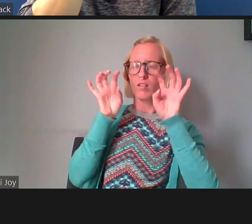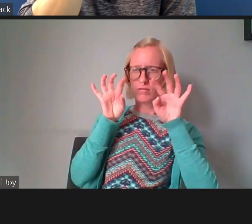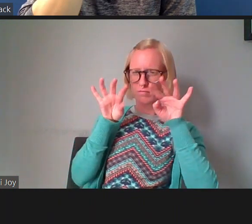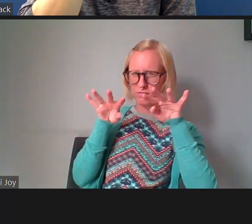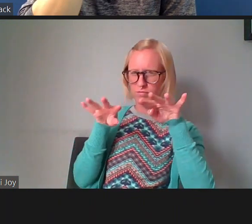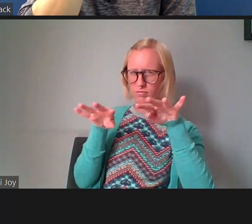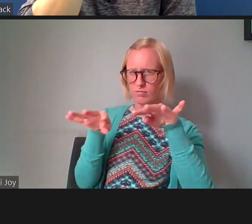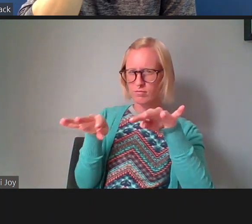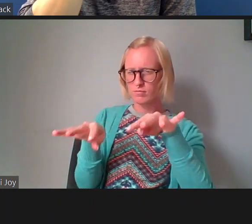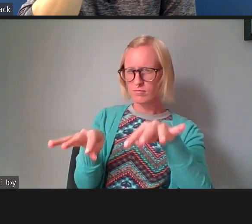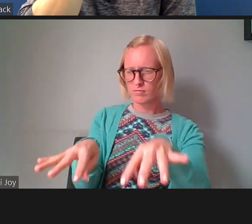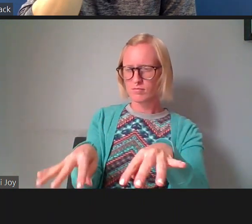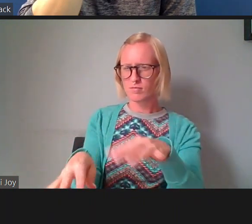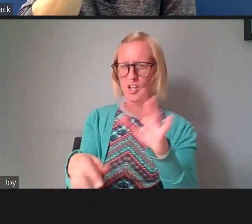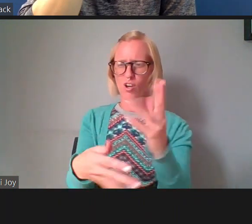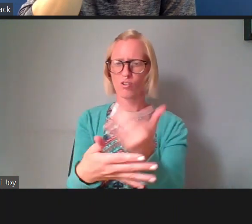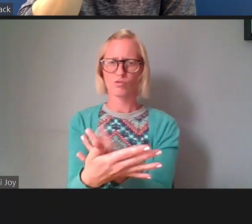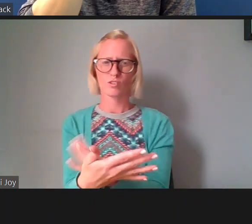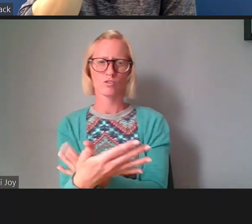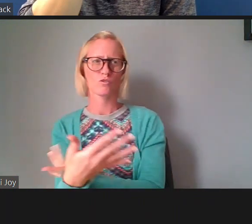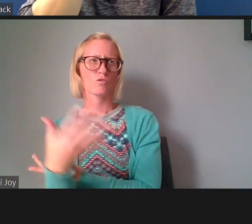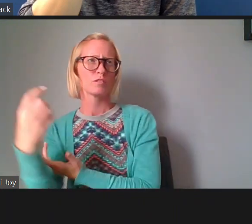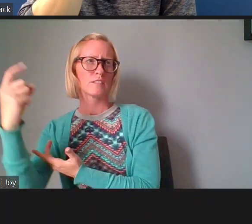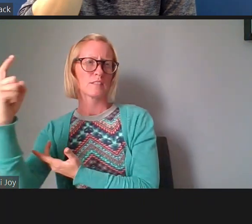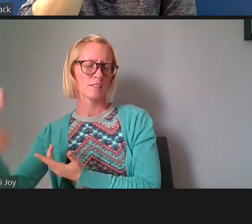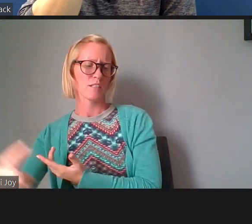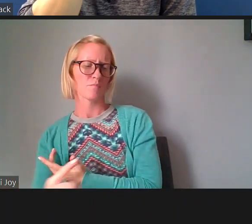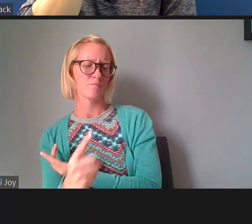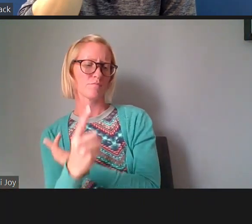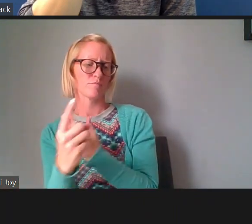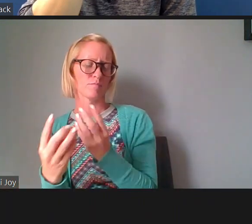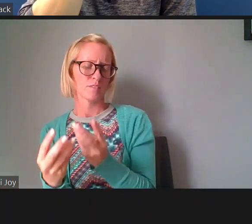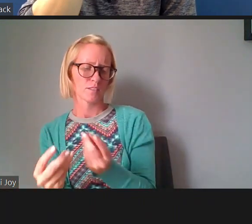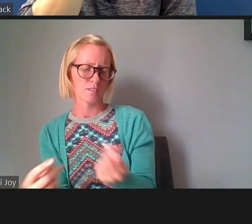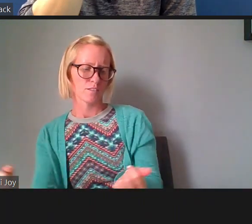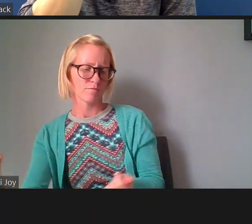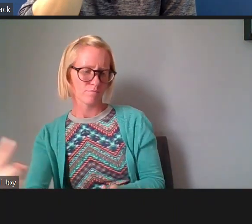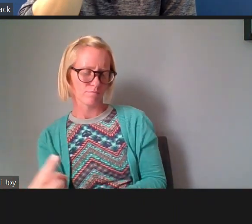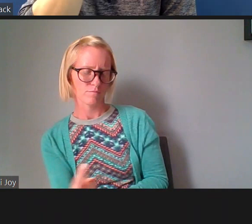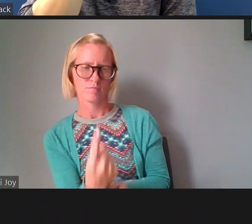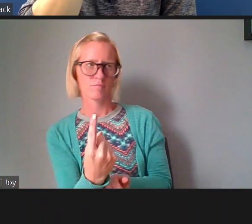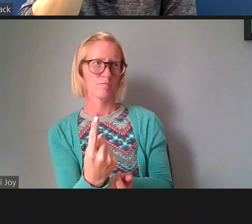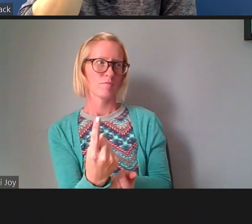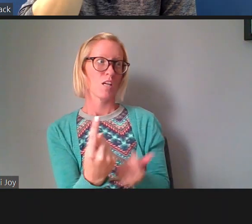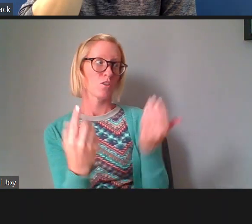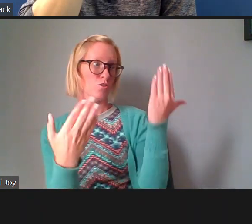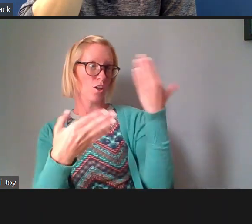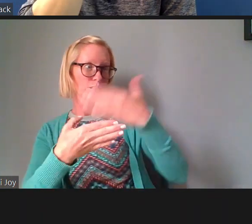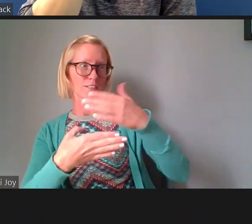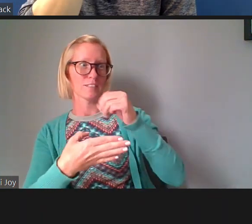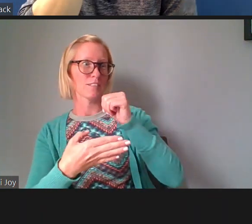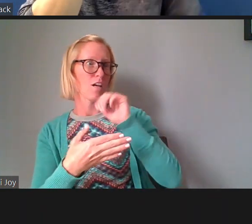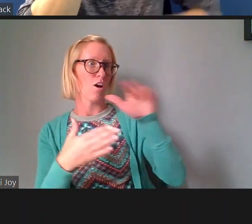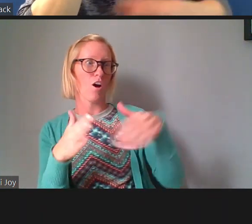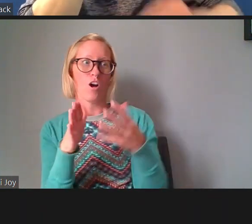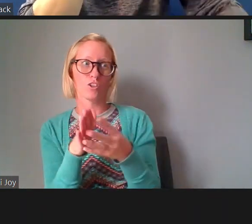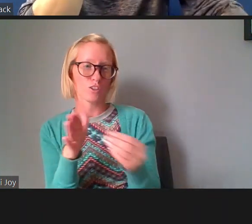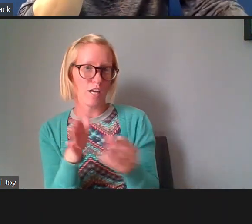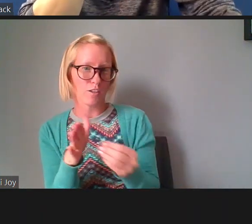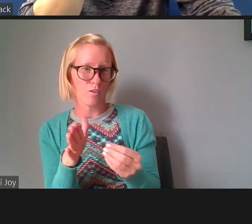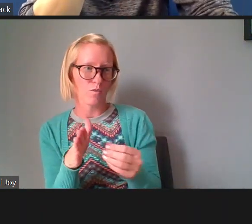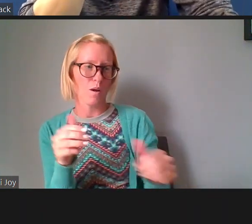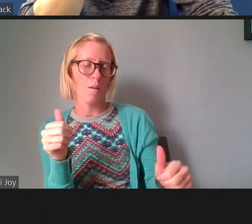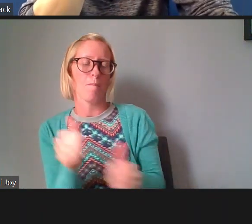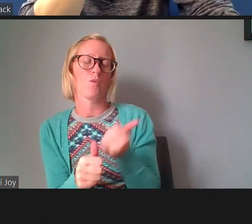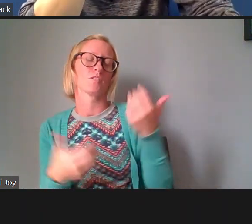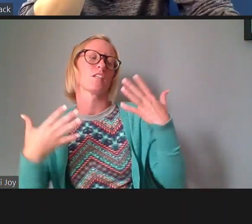the creature stepped from mirage onto clear sand, and they saw that the darkness was not all shadow, but mostly clothing.